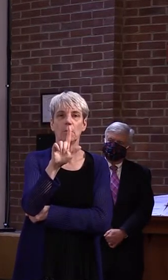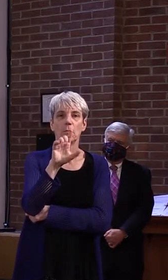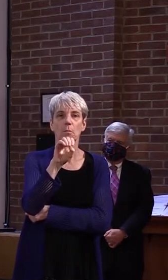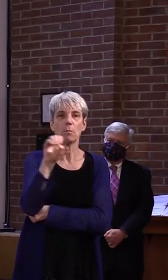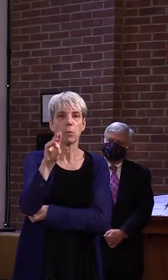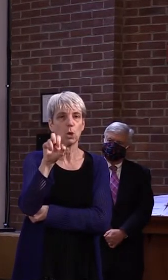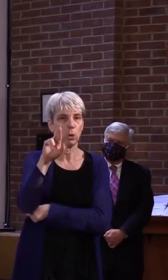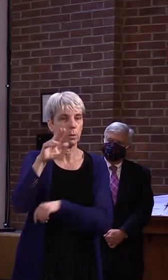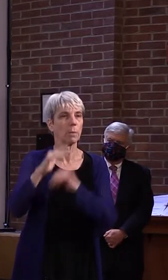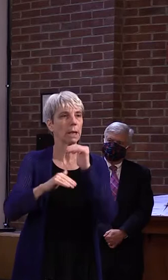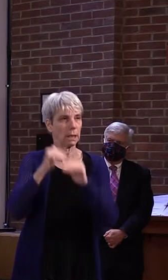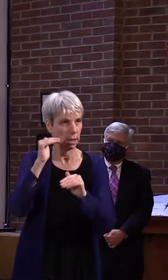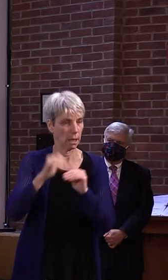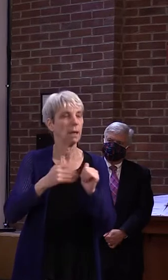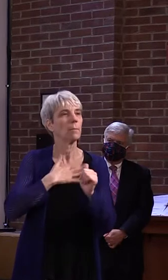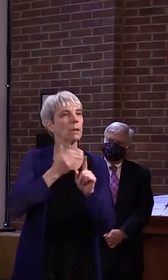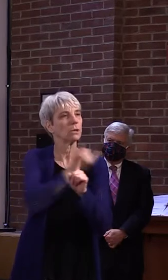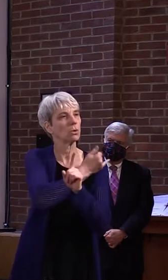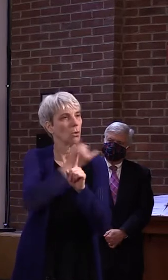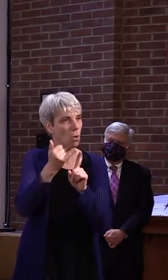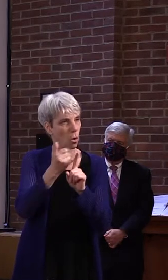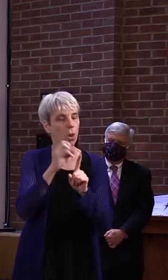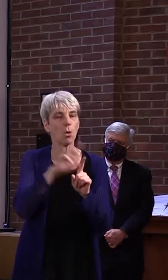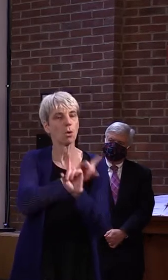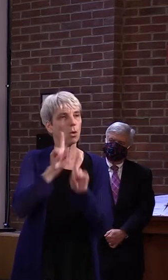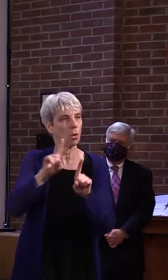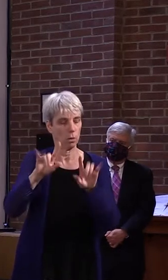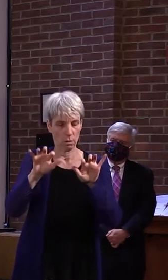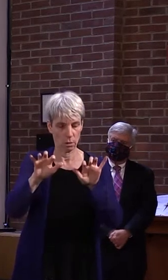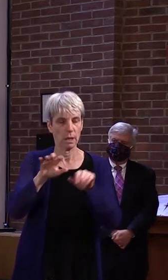Registration is required. To register, go to